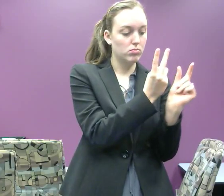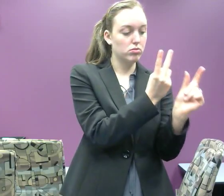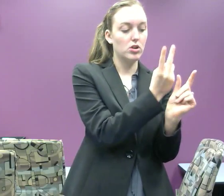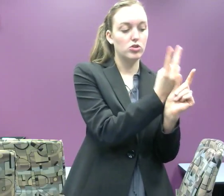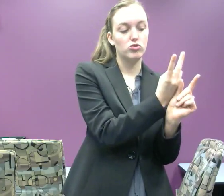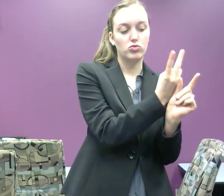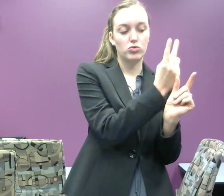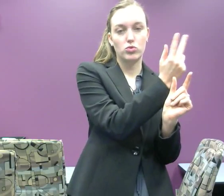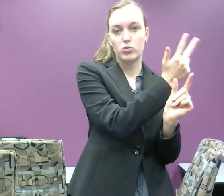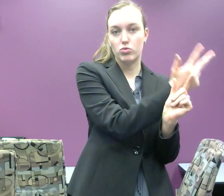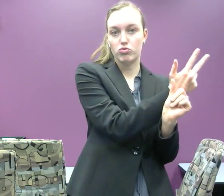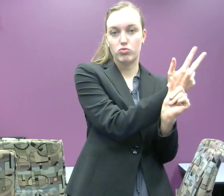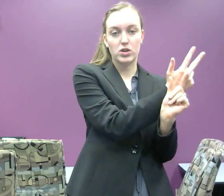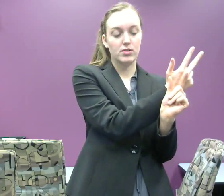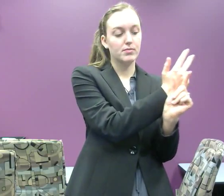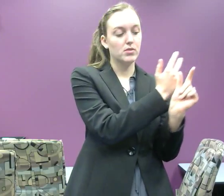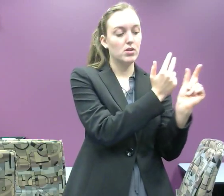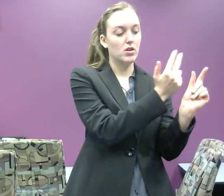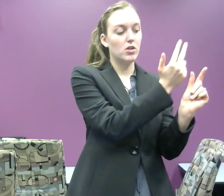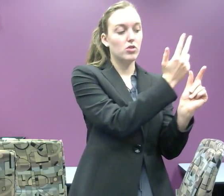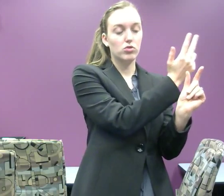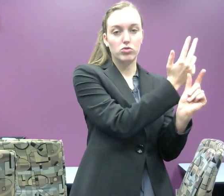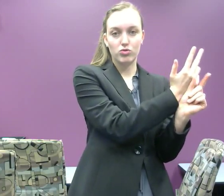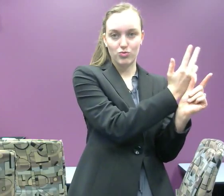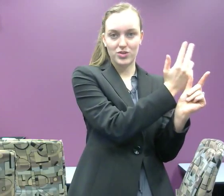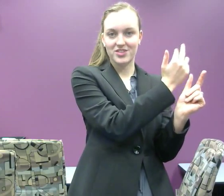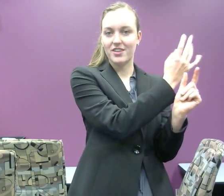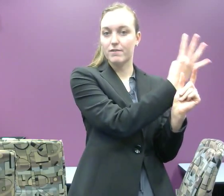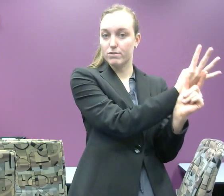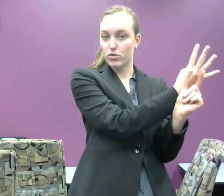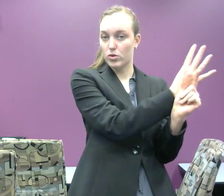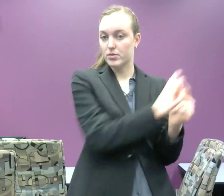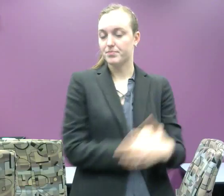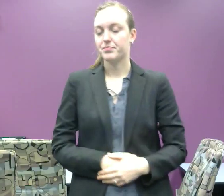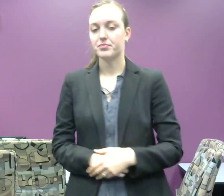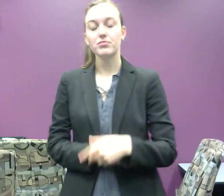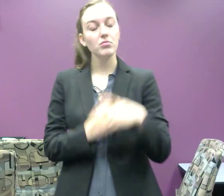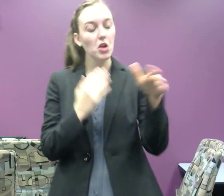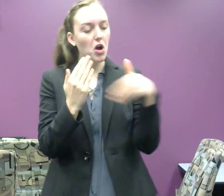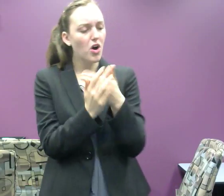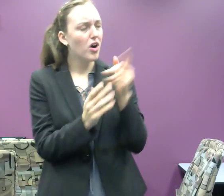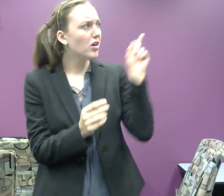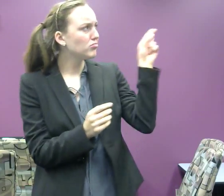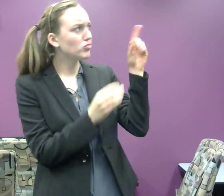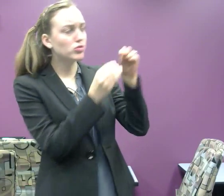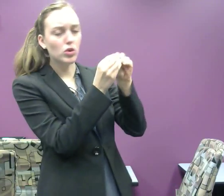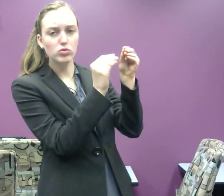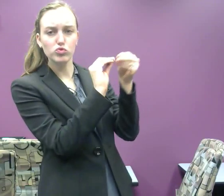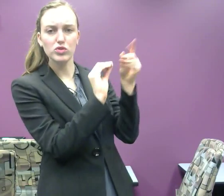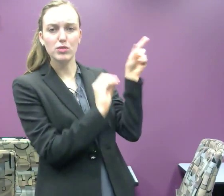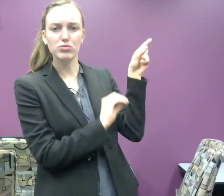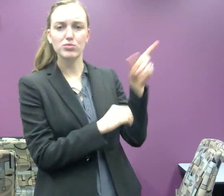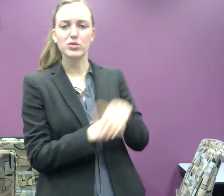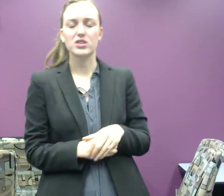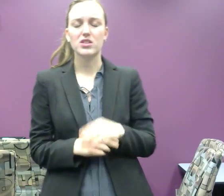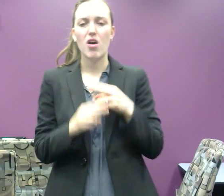like that. For the numbers I have on here are called whole numbers, and those are the numbers 0, 1, 2, 3,